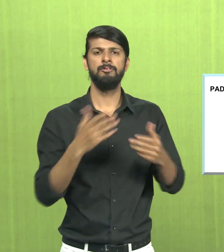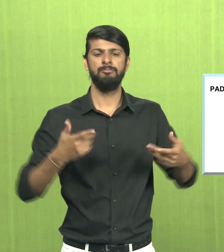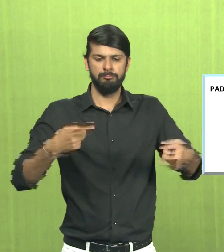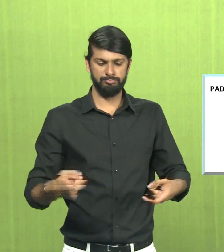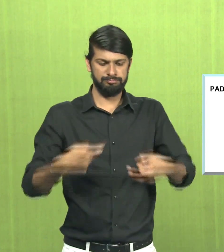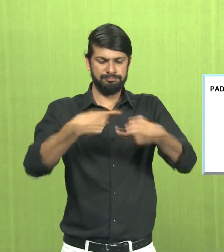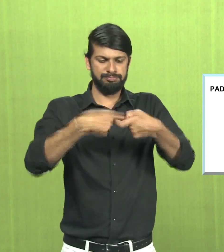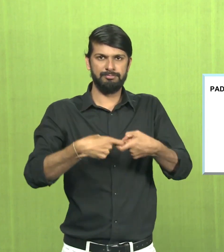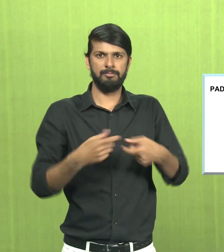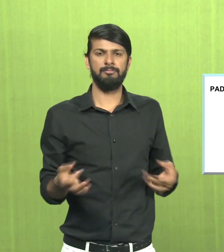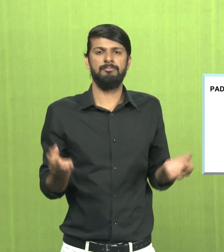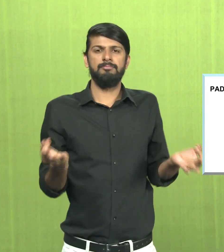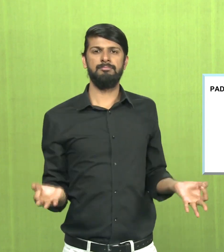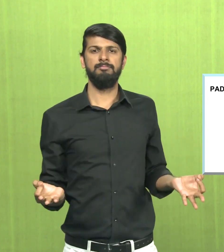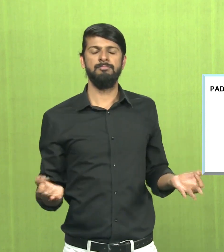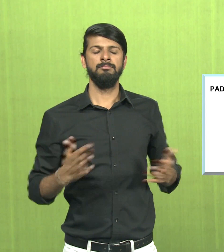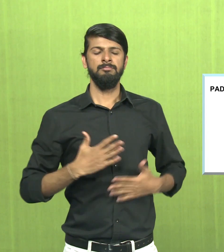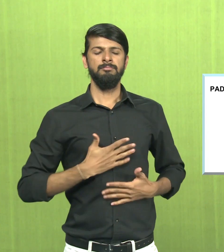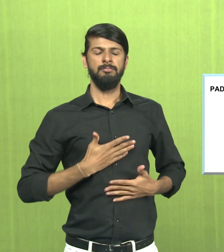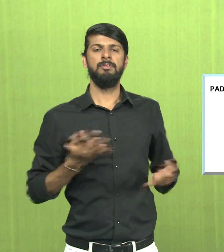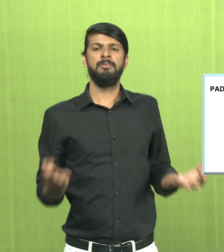Padmasana is the lotus position.